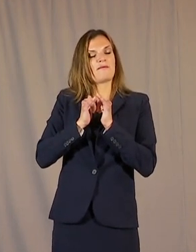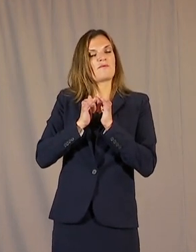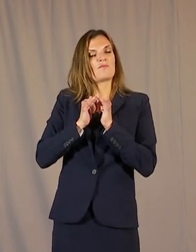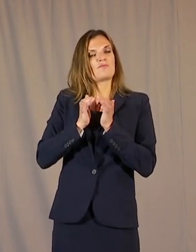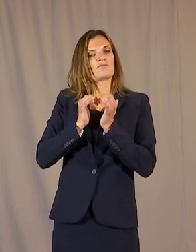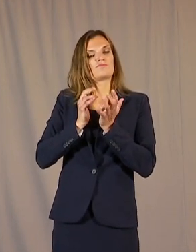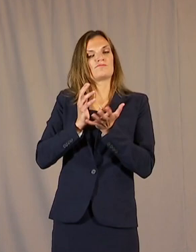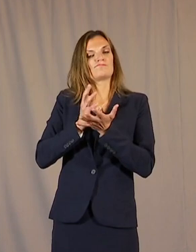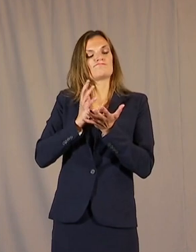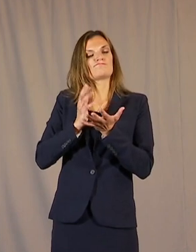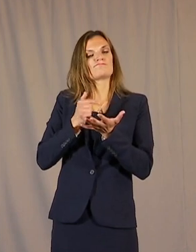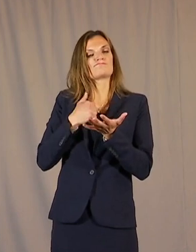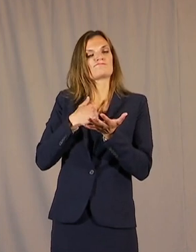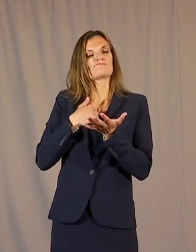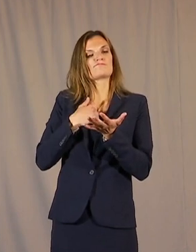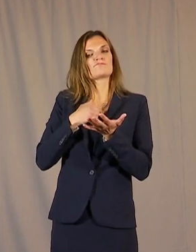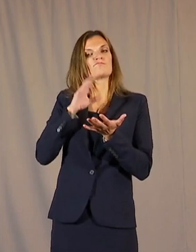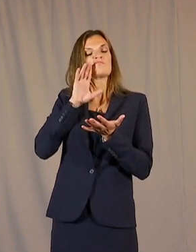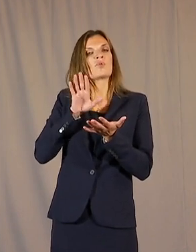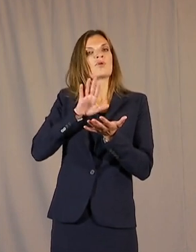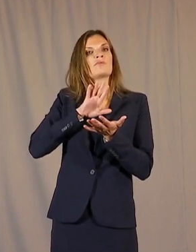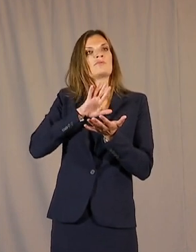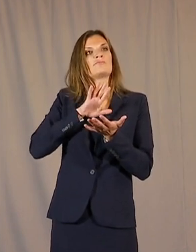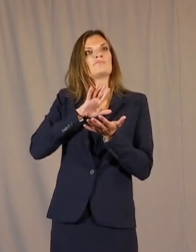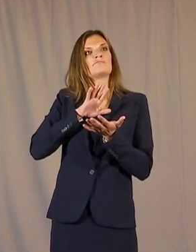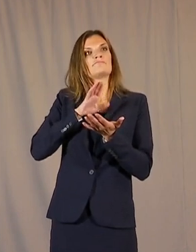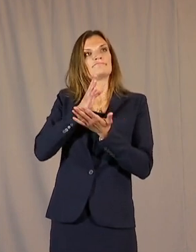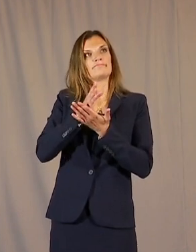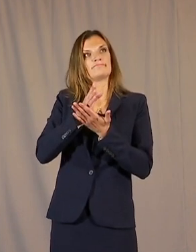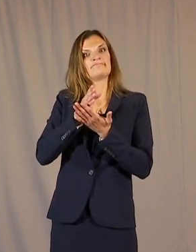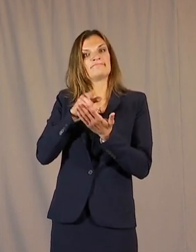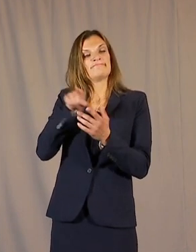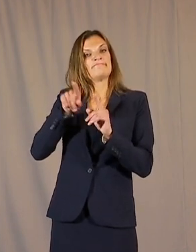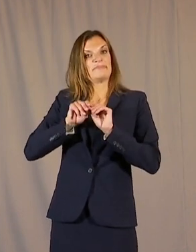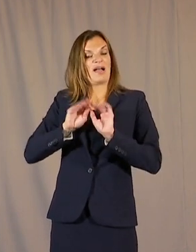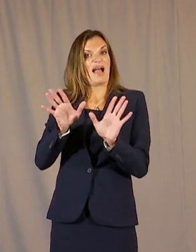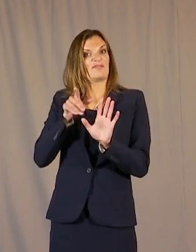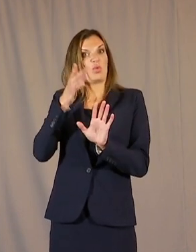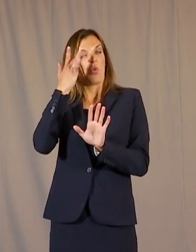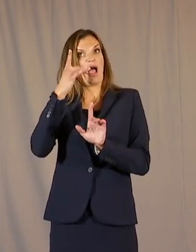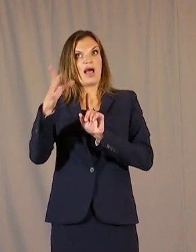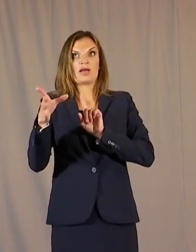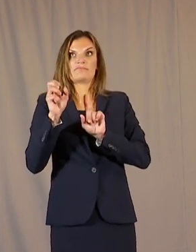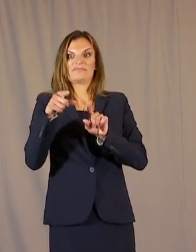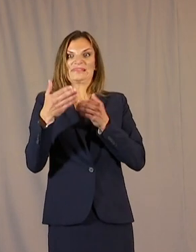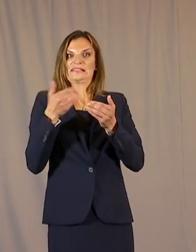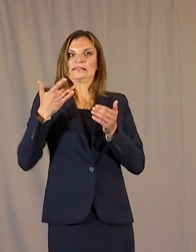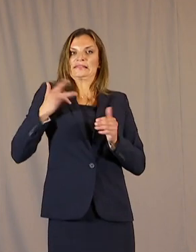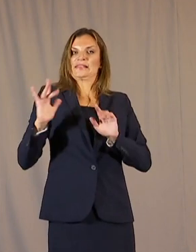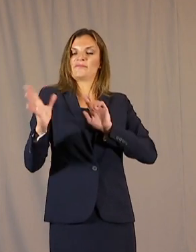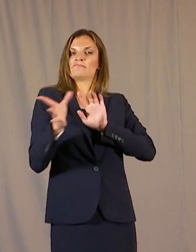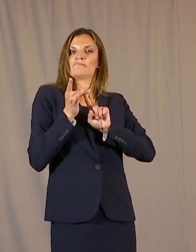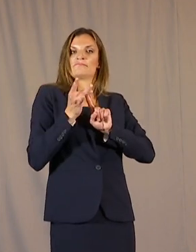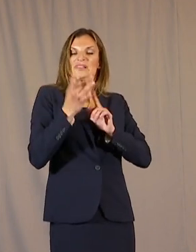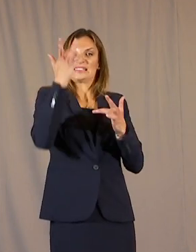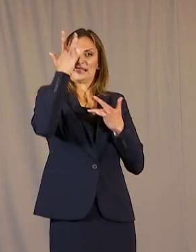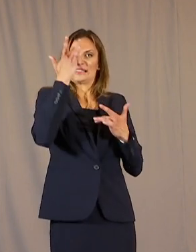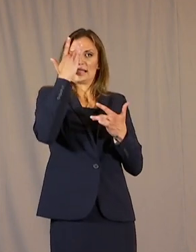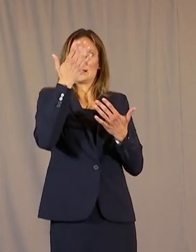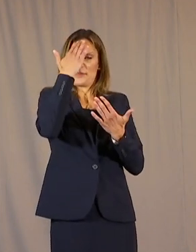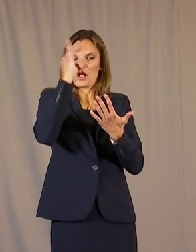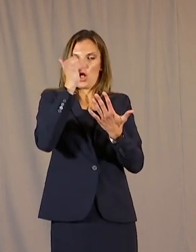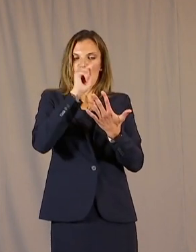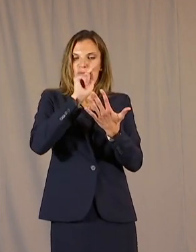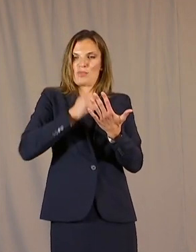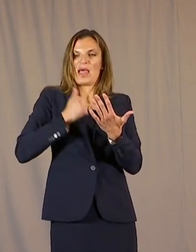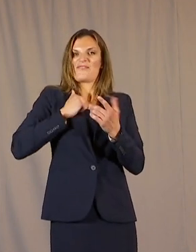attributes that made them more susceptible to infection and disease as